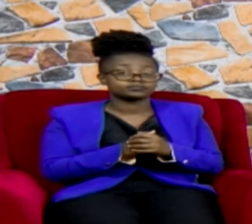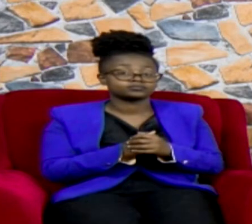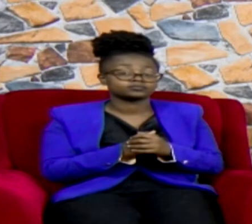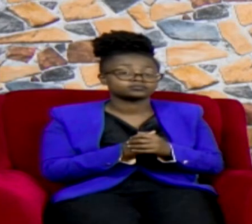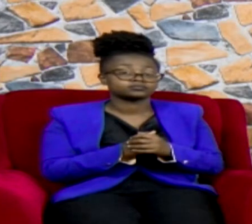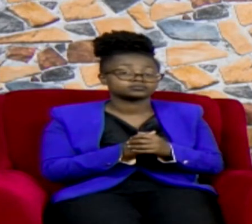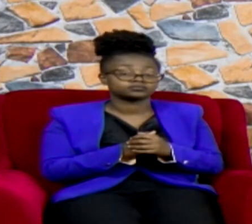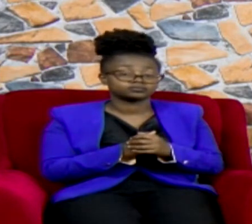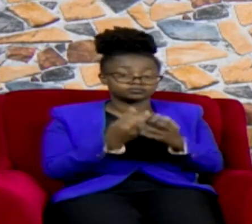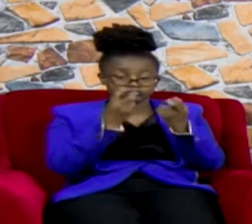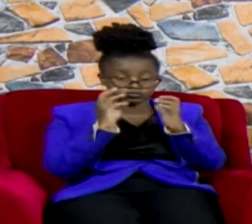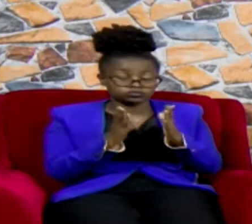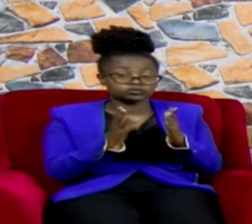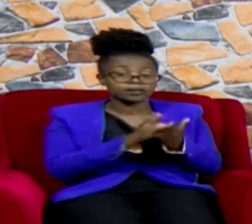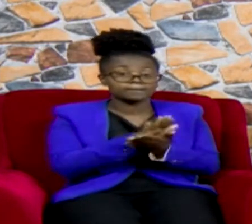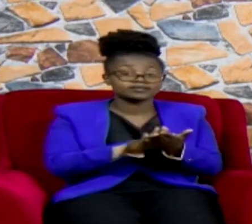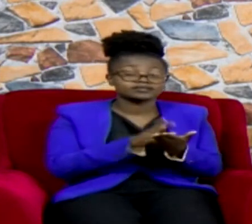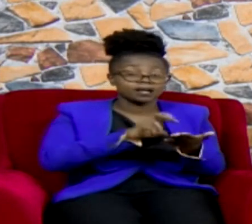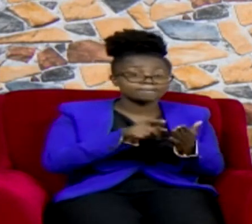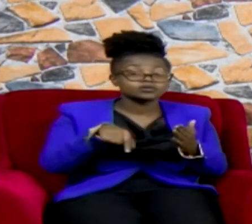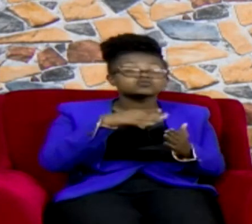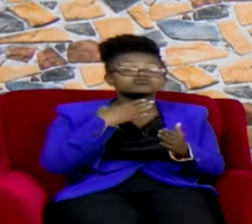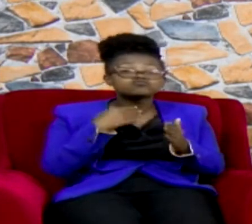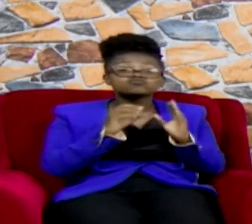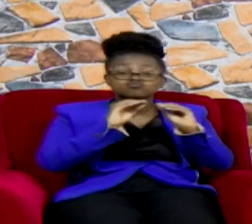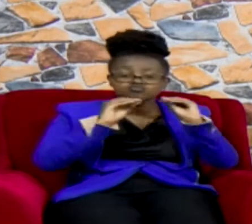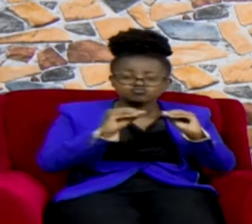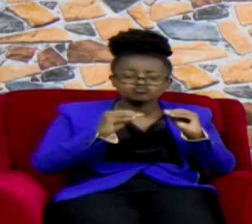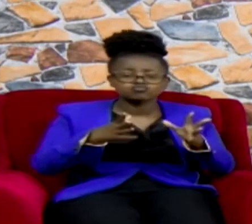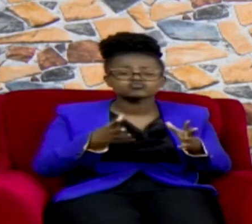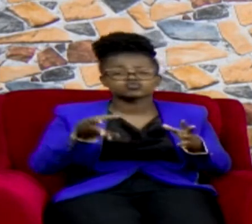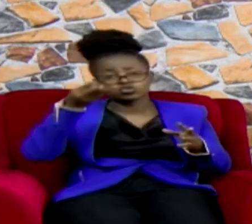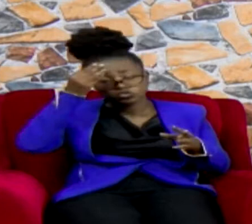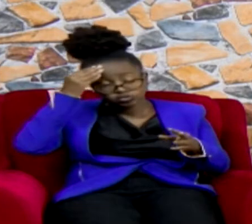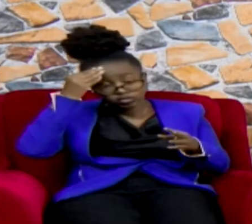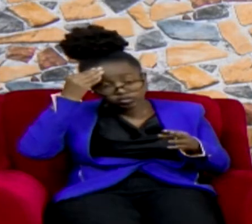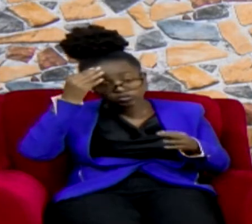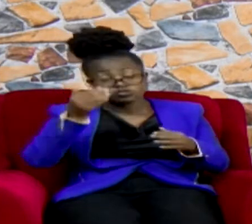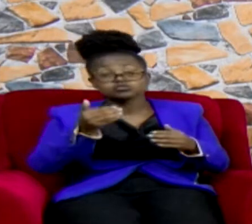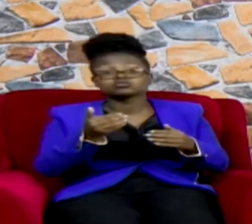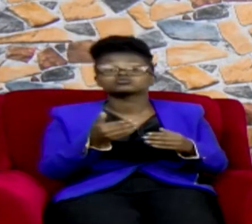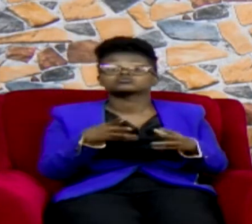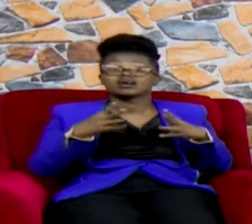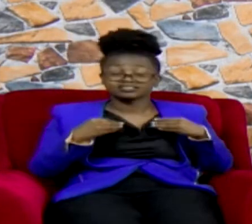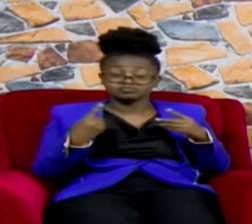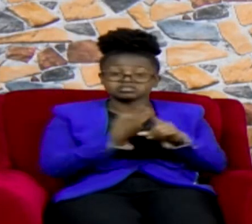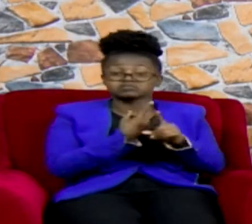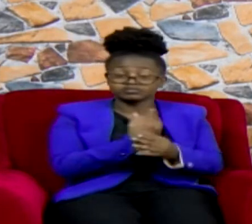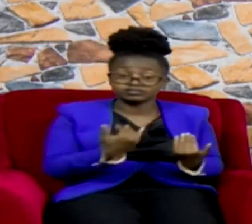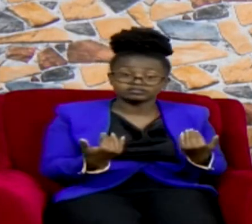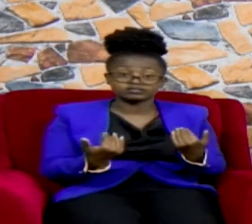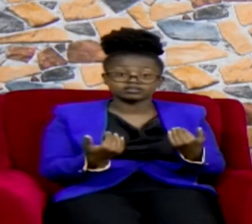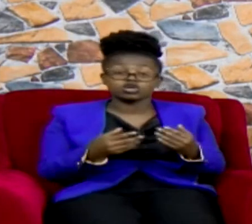that our viewers just basically means we need to teach our children to learn to embrace the different children that we have, because